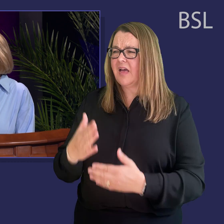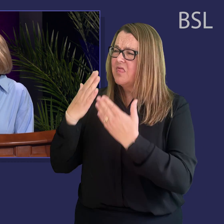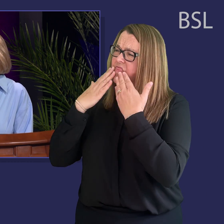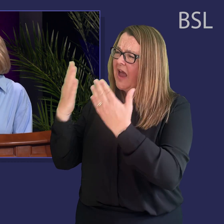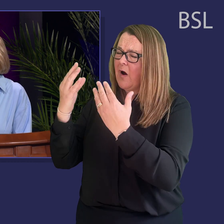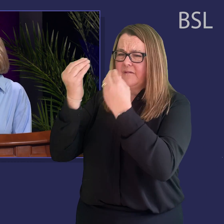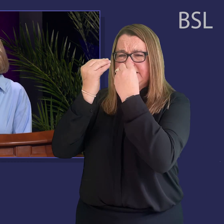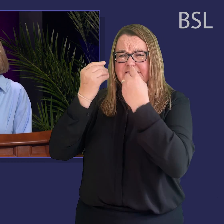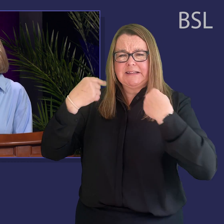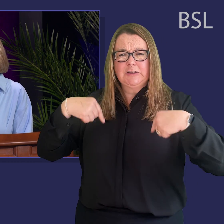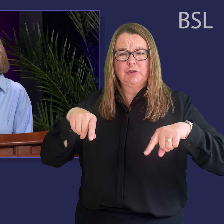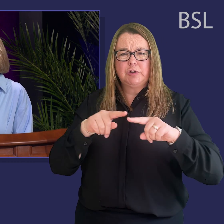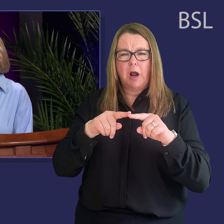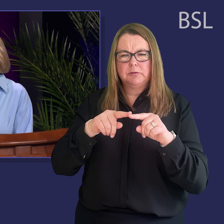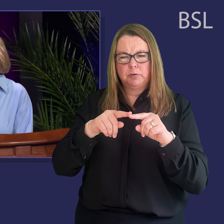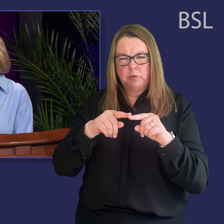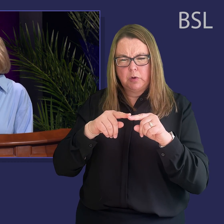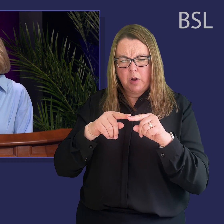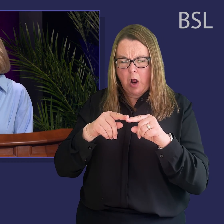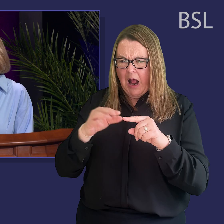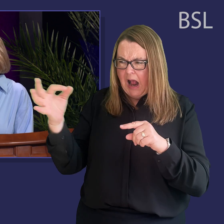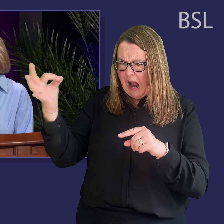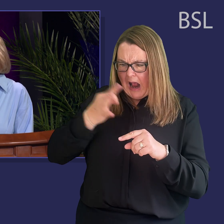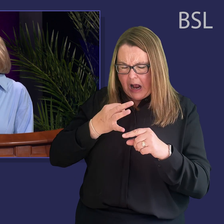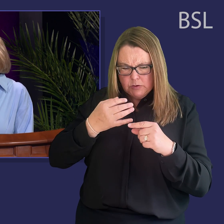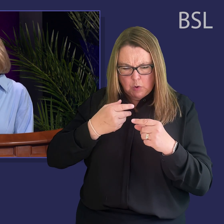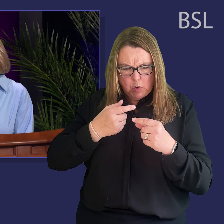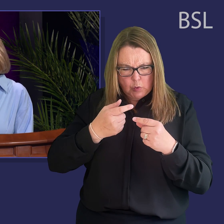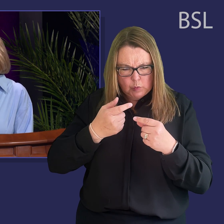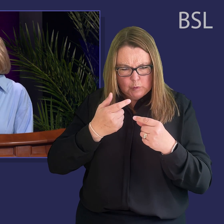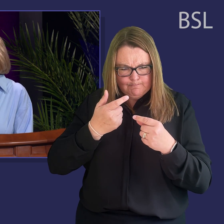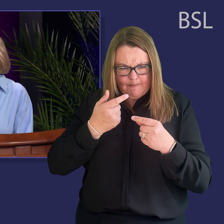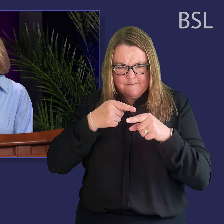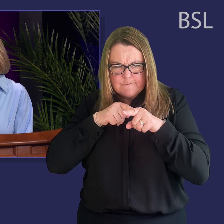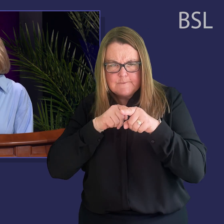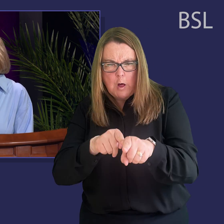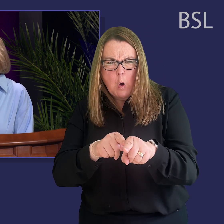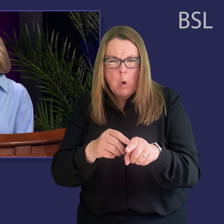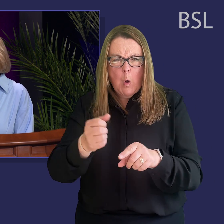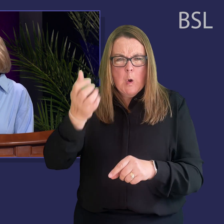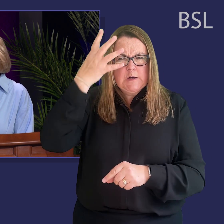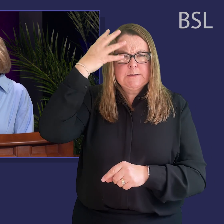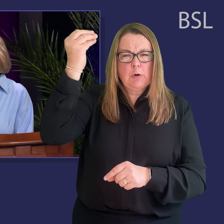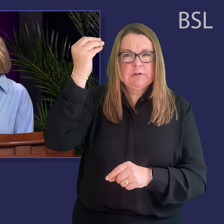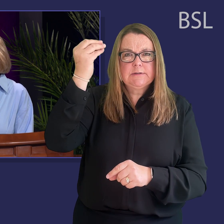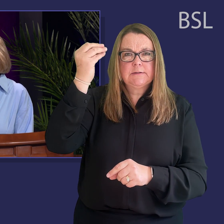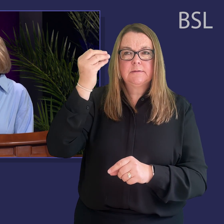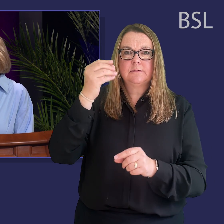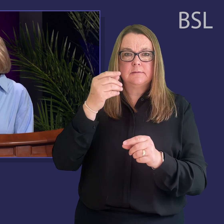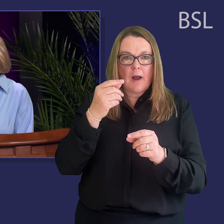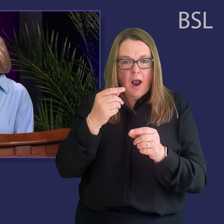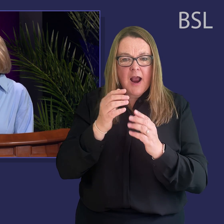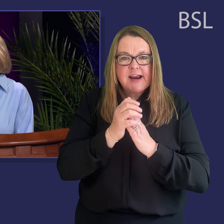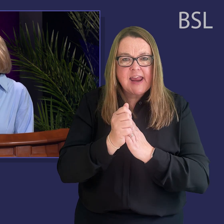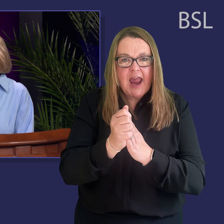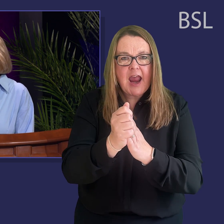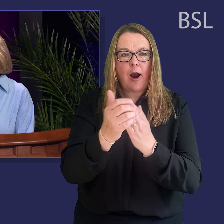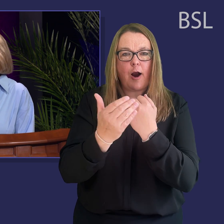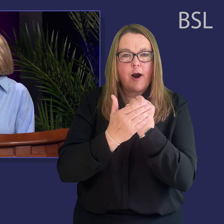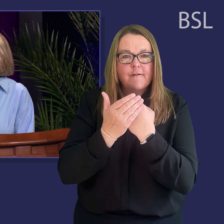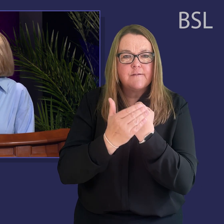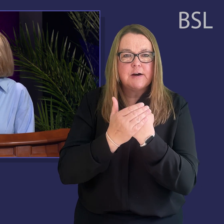teaching us and inviting us to seek the guiding, comforting, and testifying presence of the Spirit